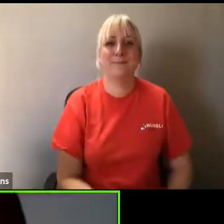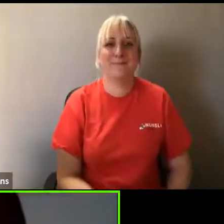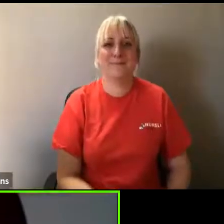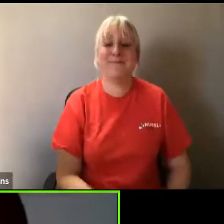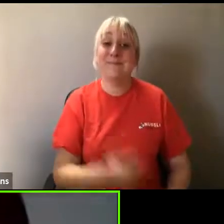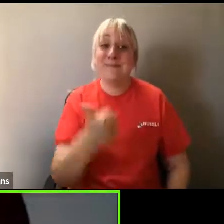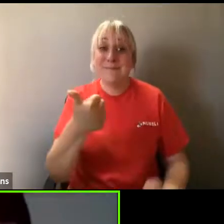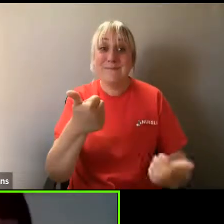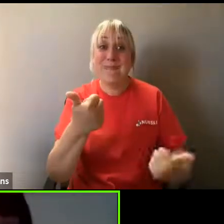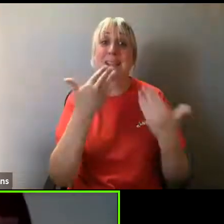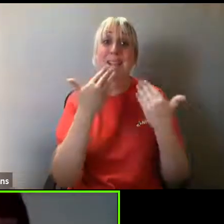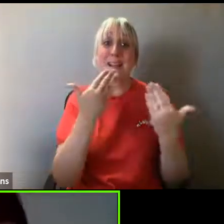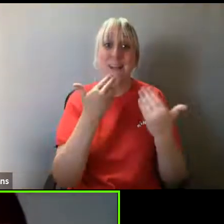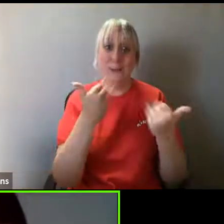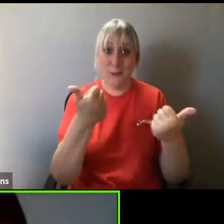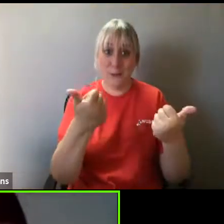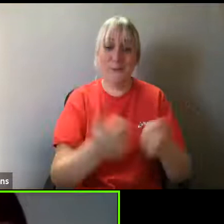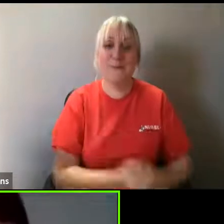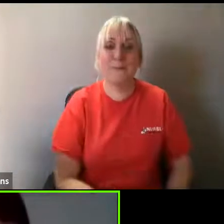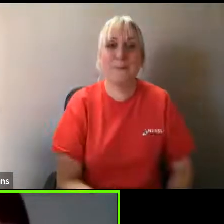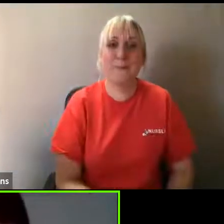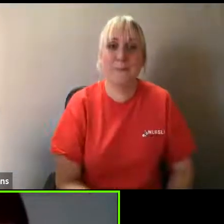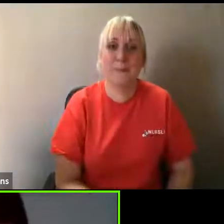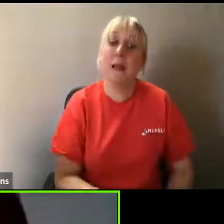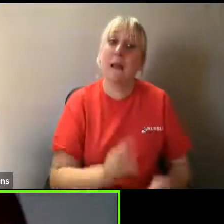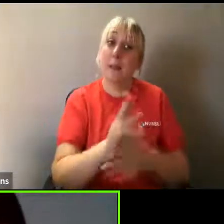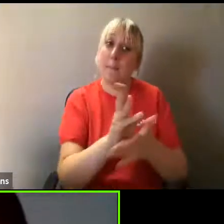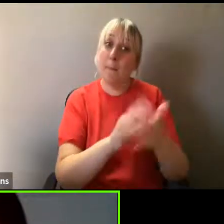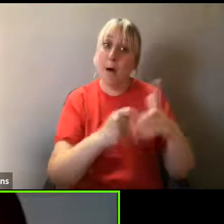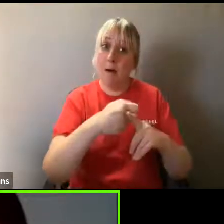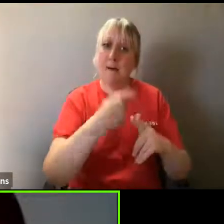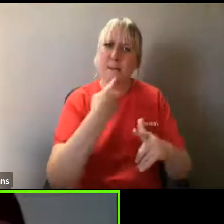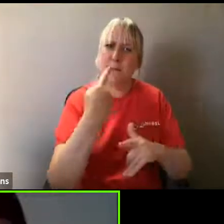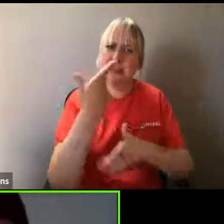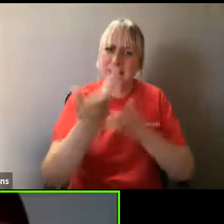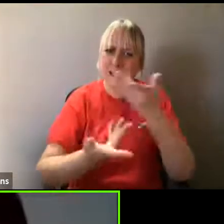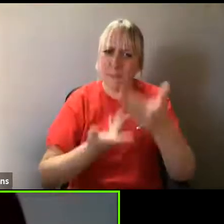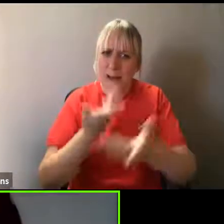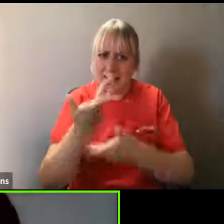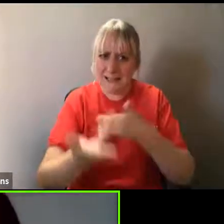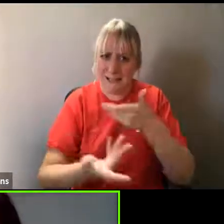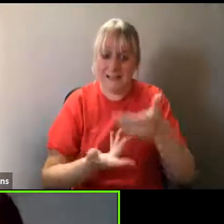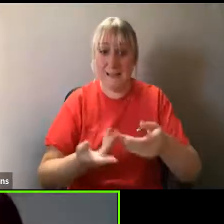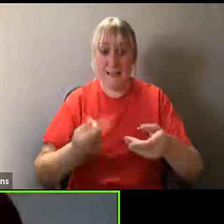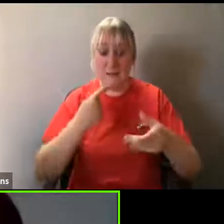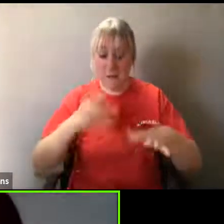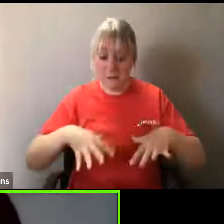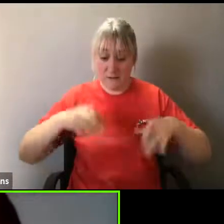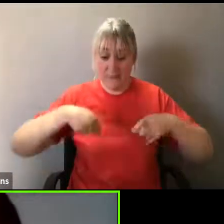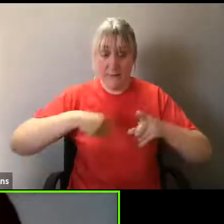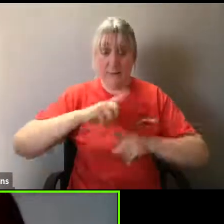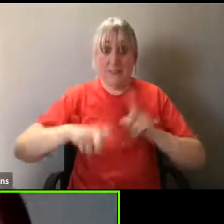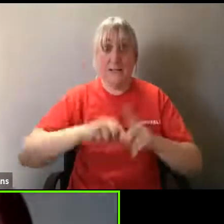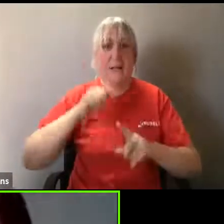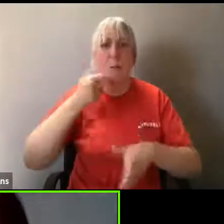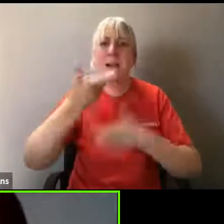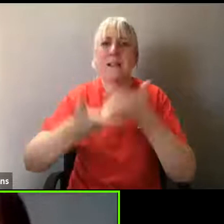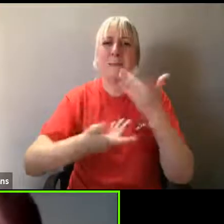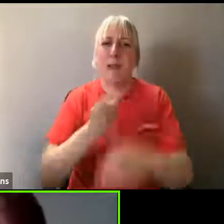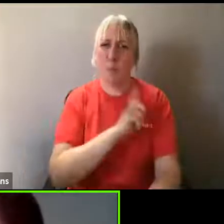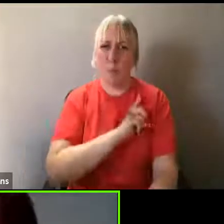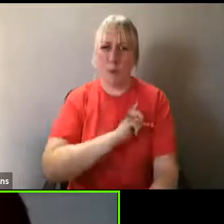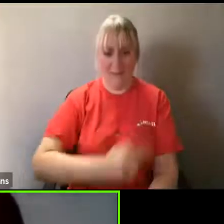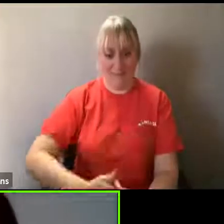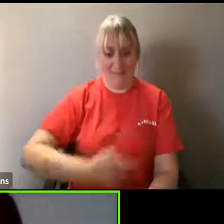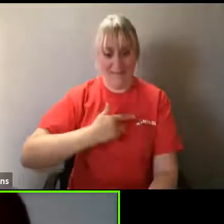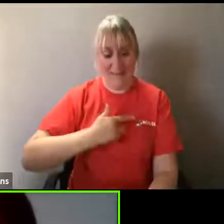Thanks very much, Mark. So as Mark explained, to start the meeting, I'm going to say a bit about why I think we